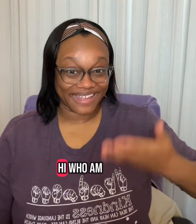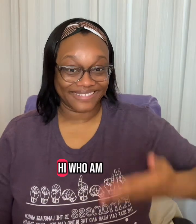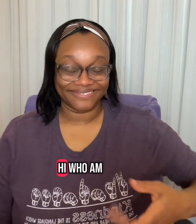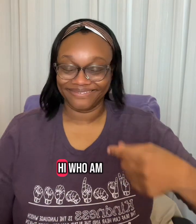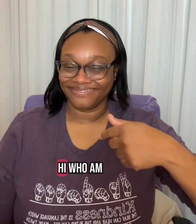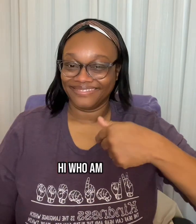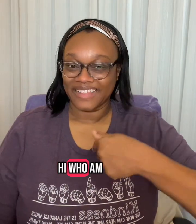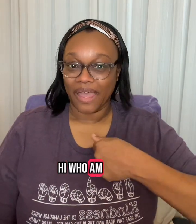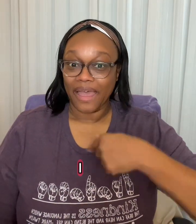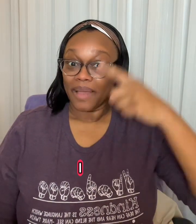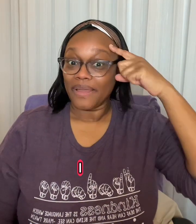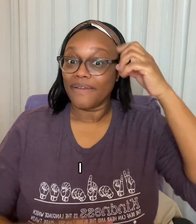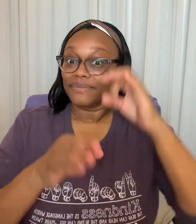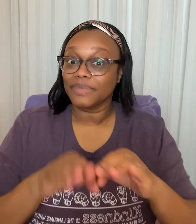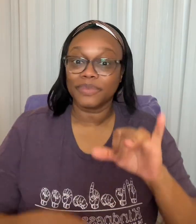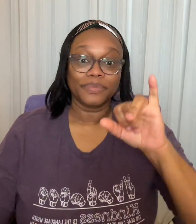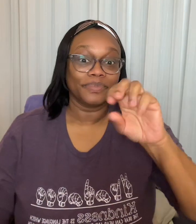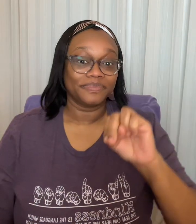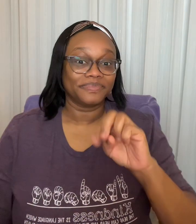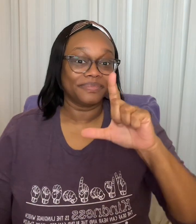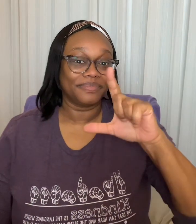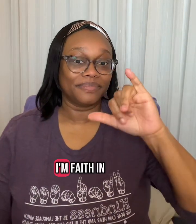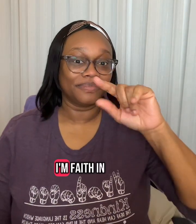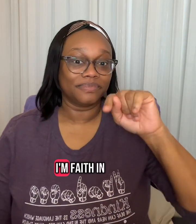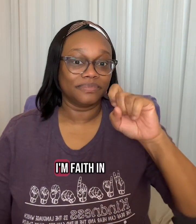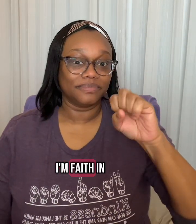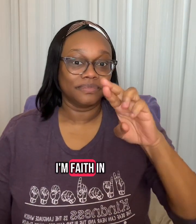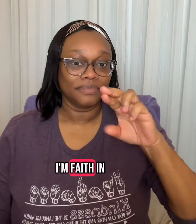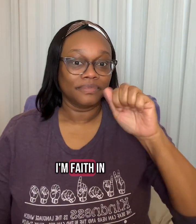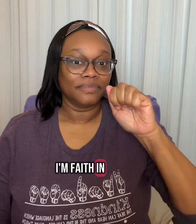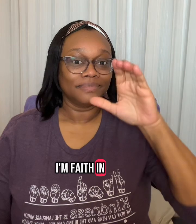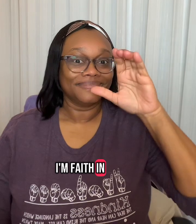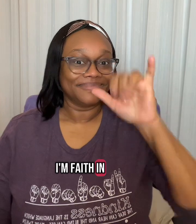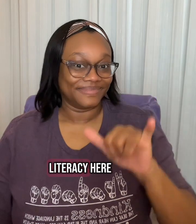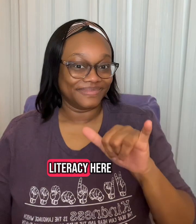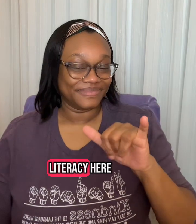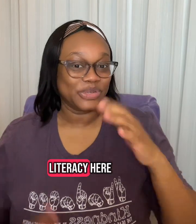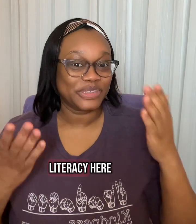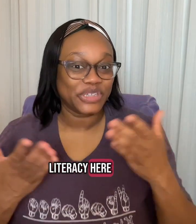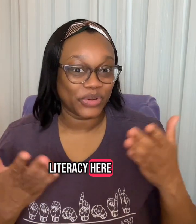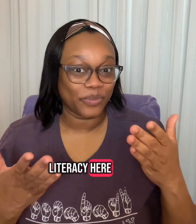Hi, who am I? I'm Faith in Literacy here